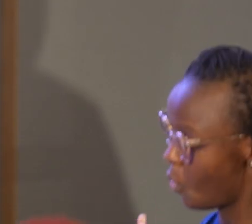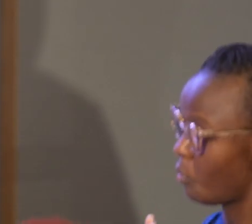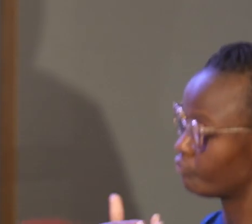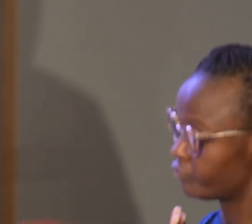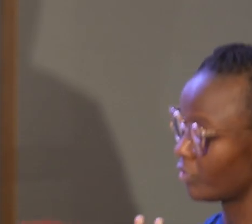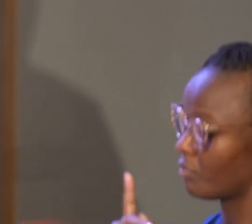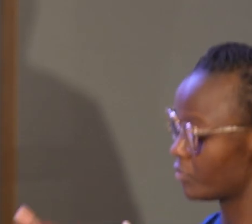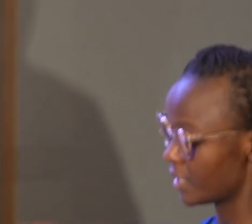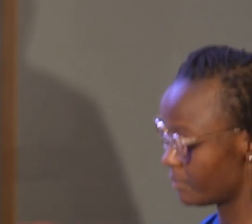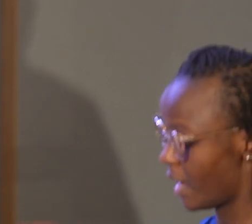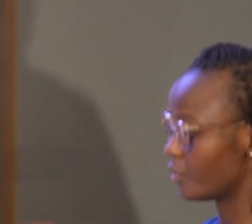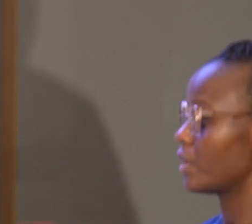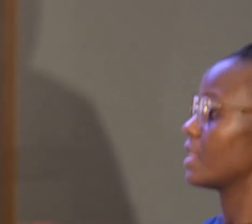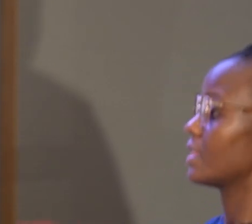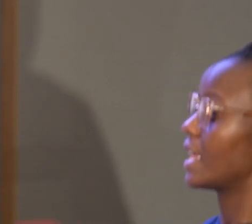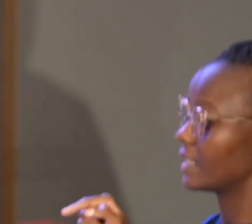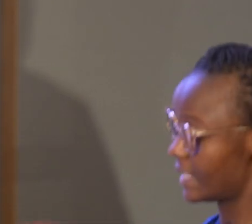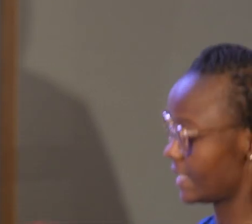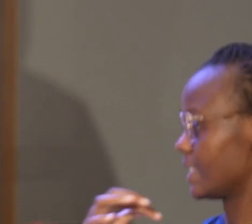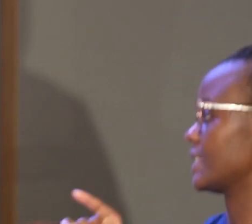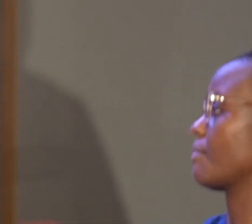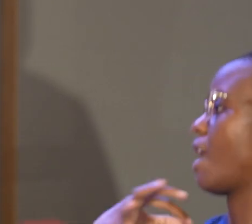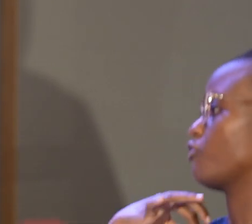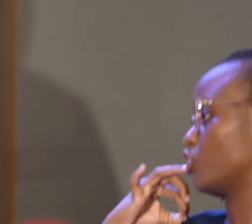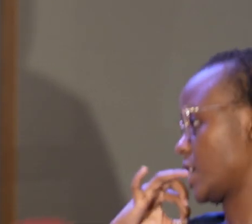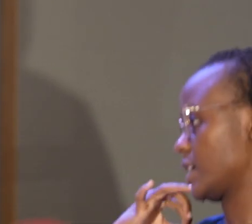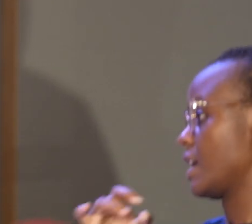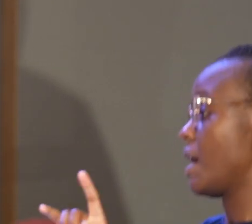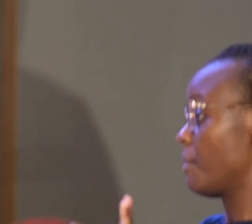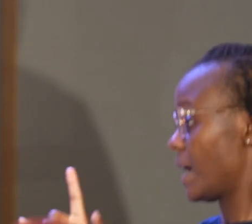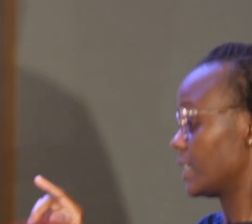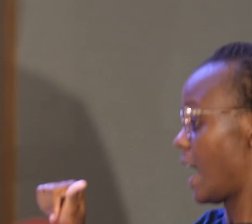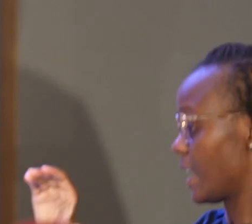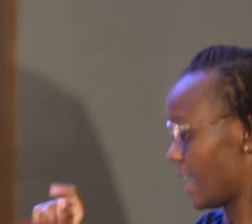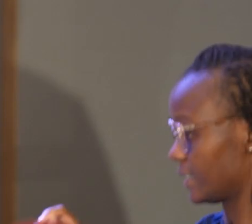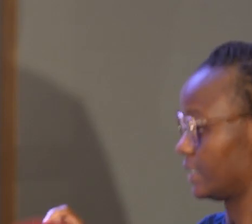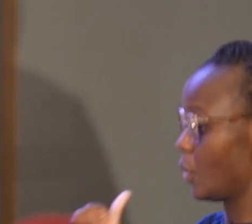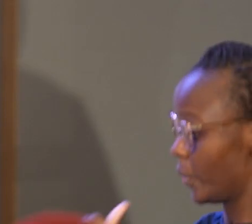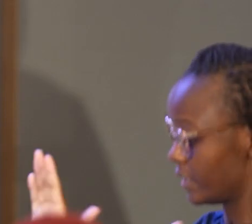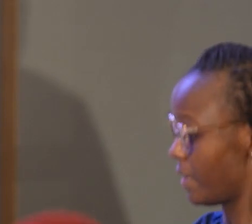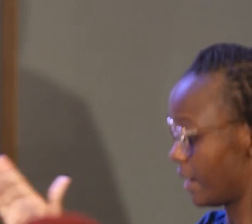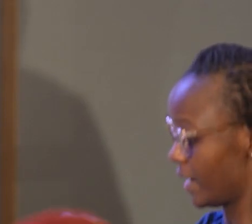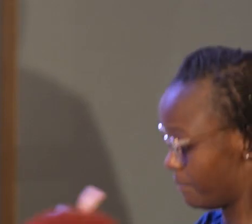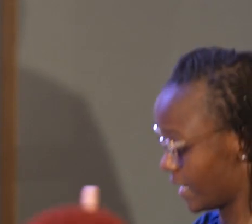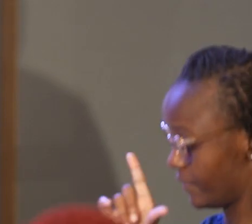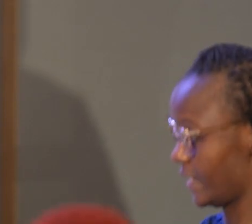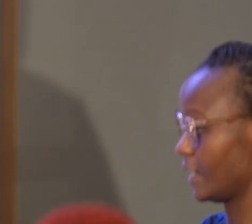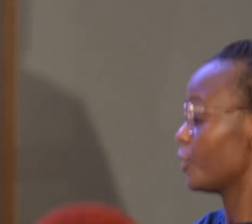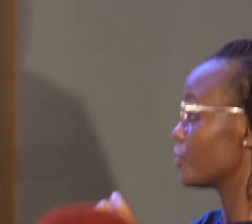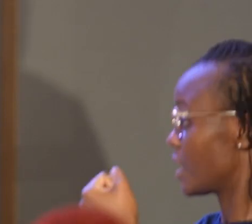are voluntary. But an act which is passed by Parliament to support